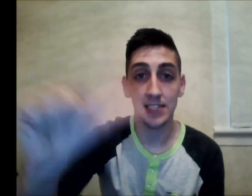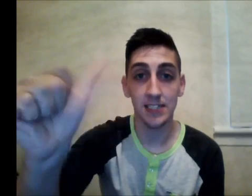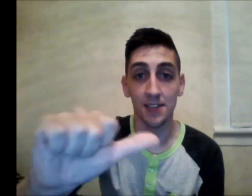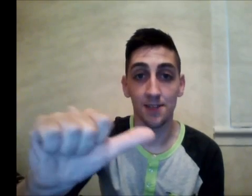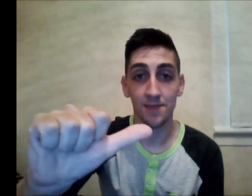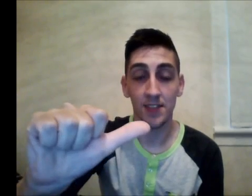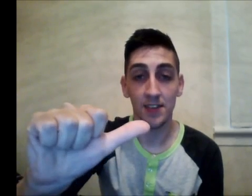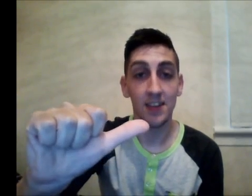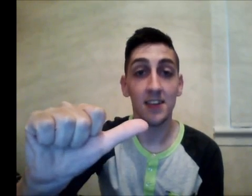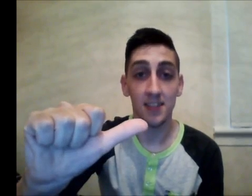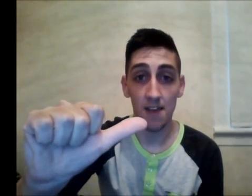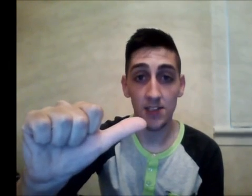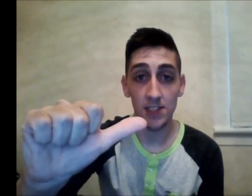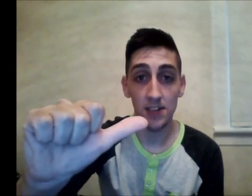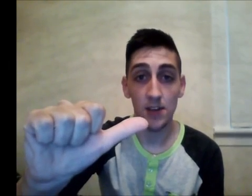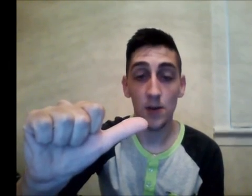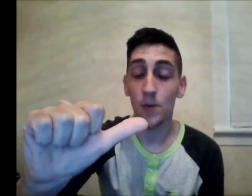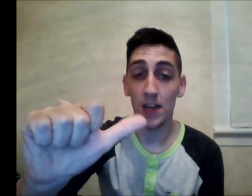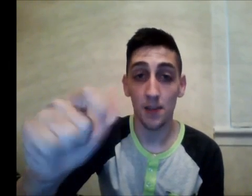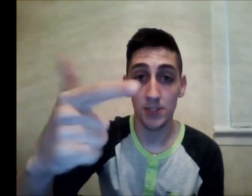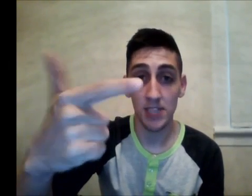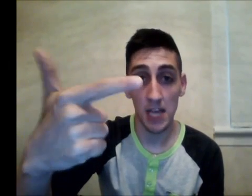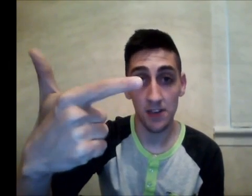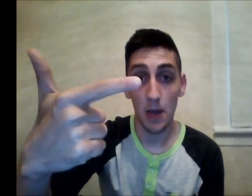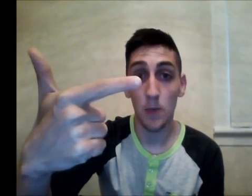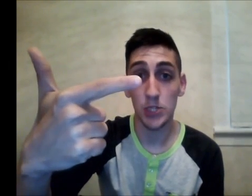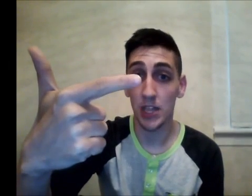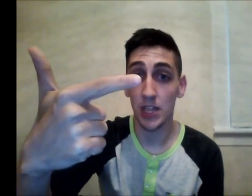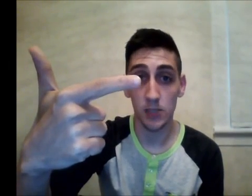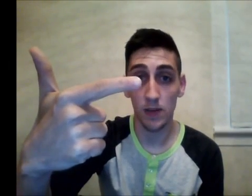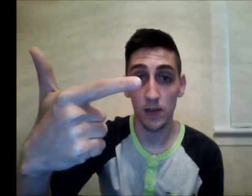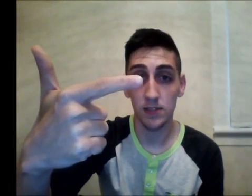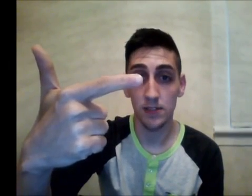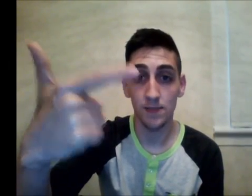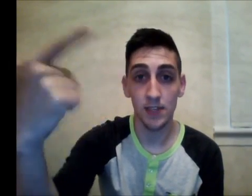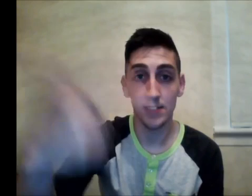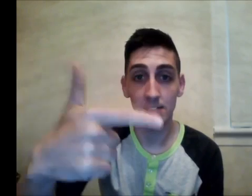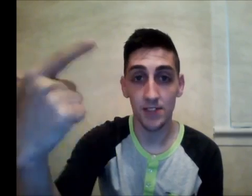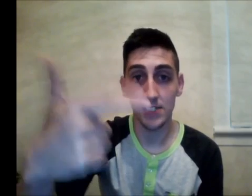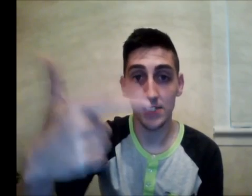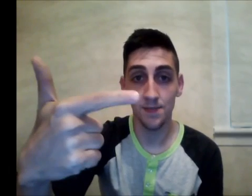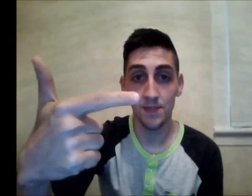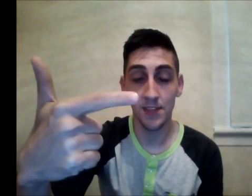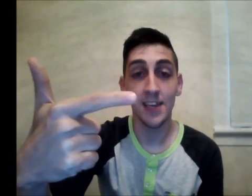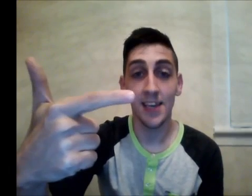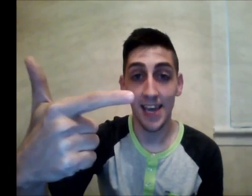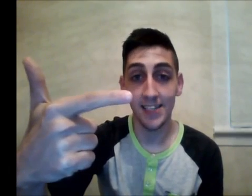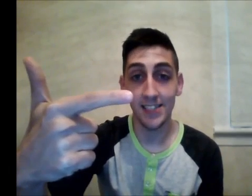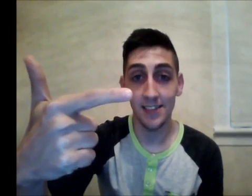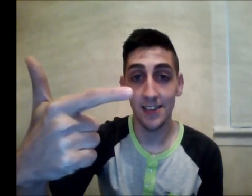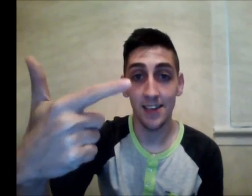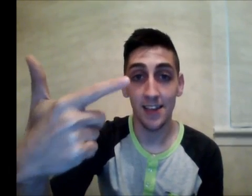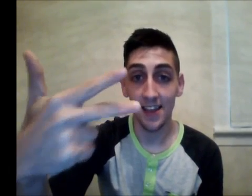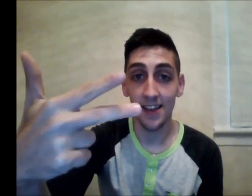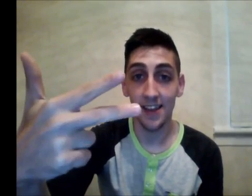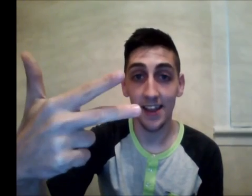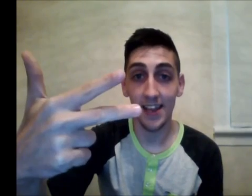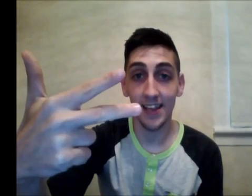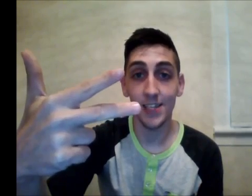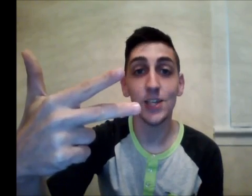16. 17, we get number 7, and we shake that twice. 17. 18, 8,